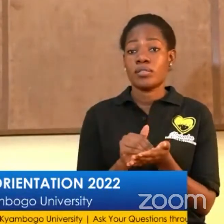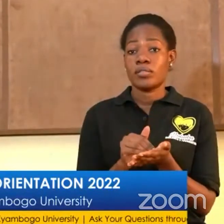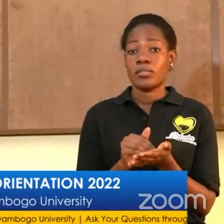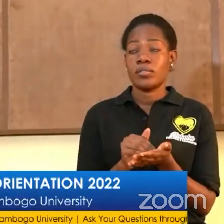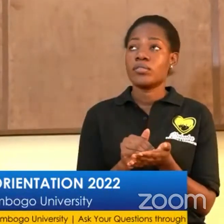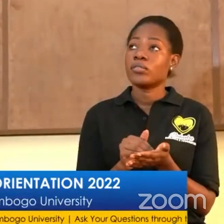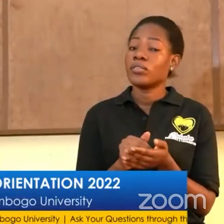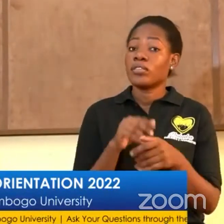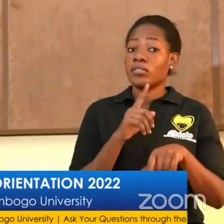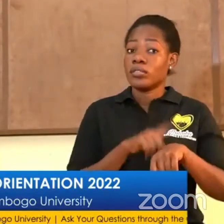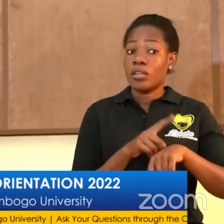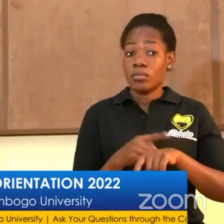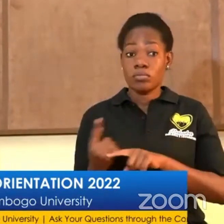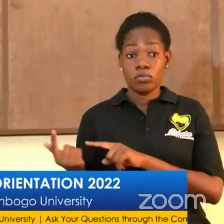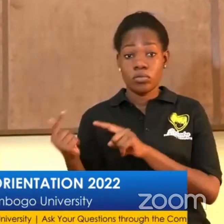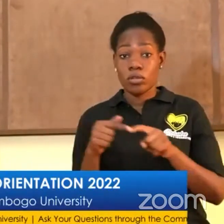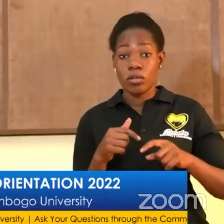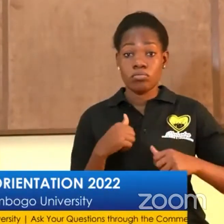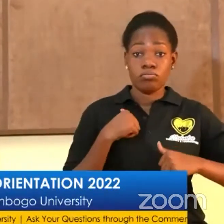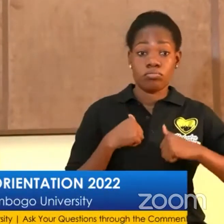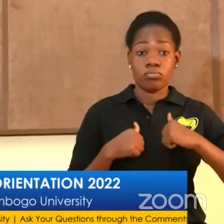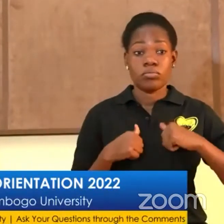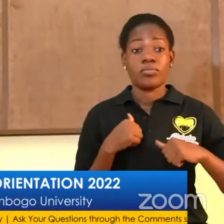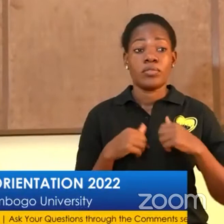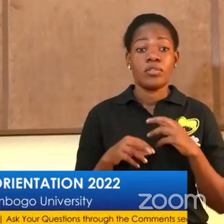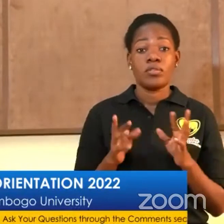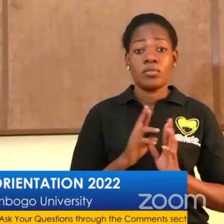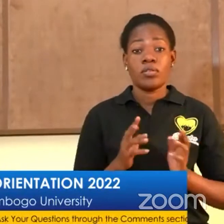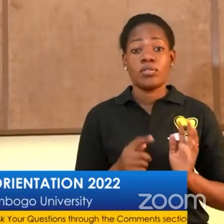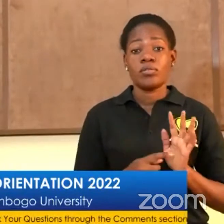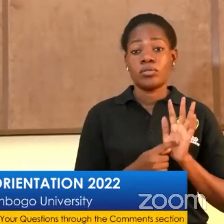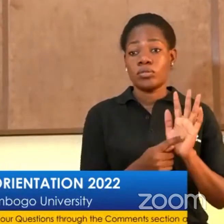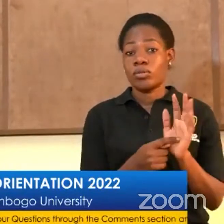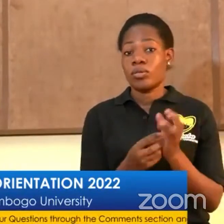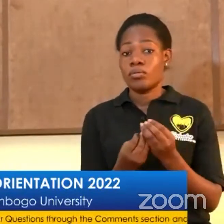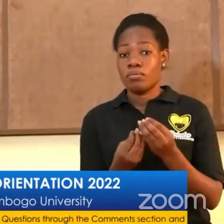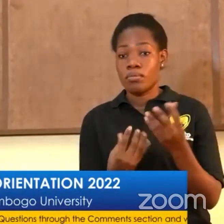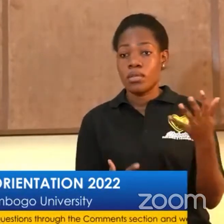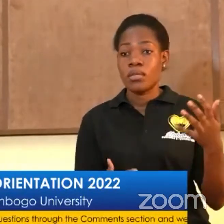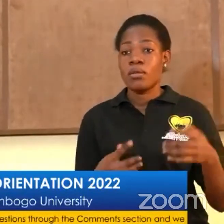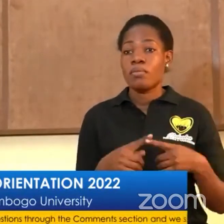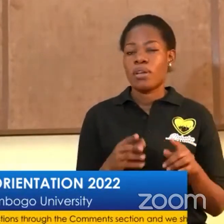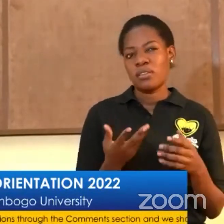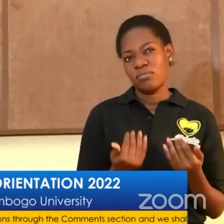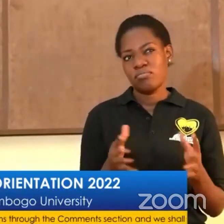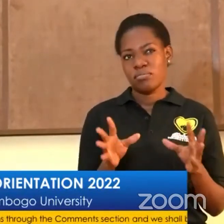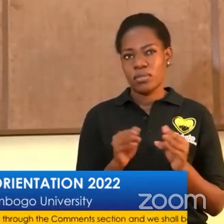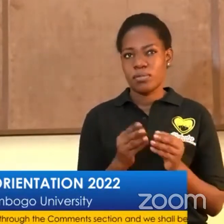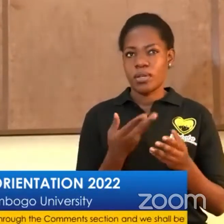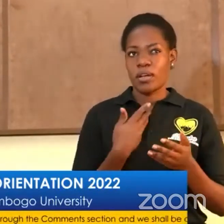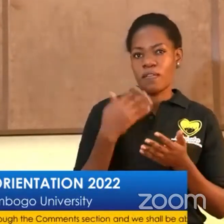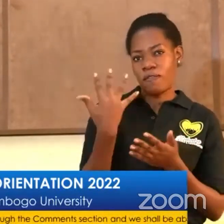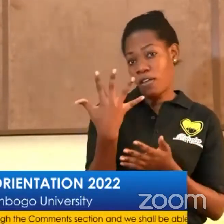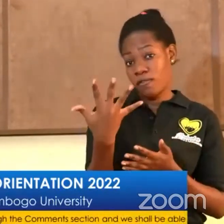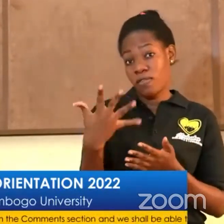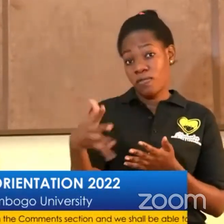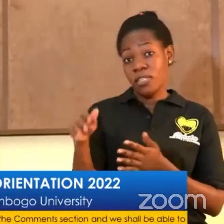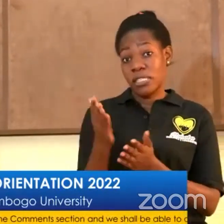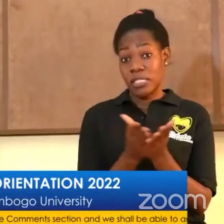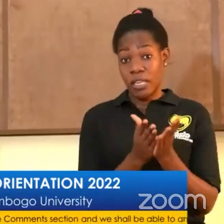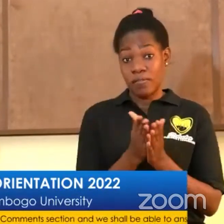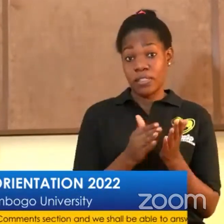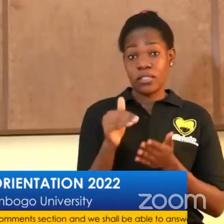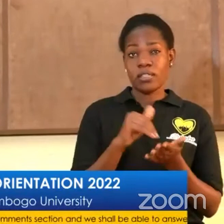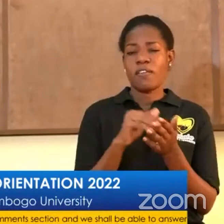When you come for the tour, we shall be showing you more. But briefly, we have 5 service centers. The first service